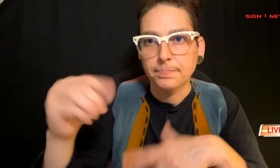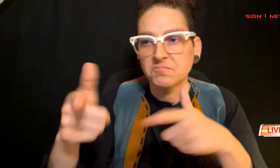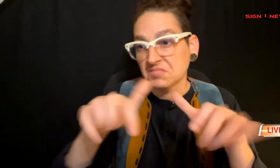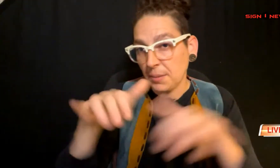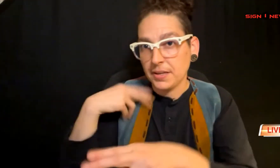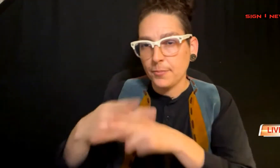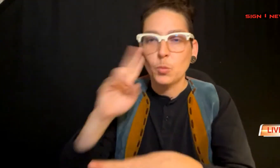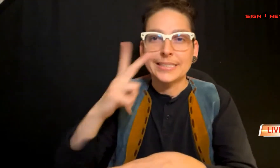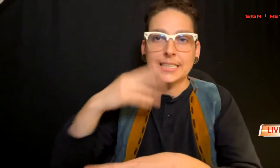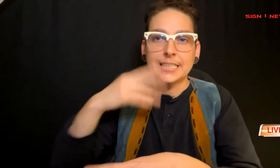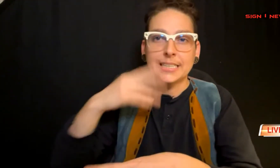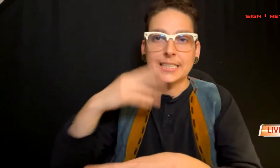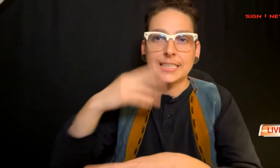IMDb.